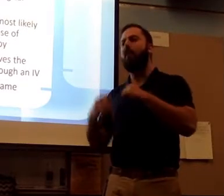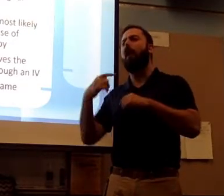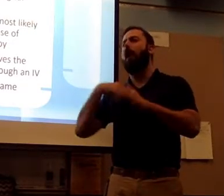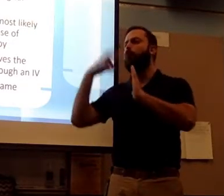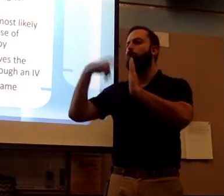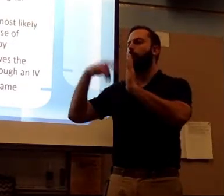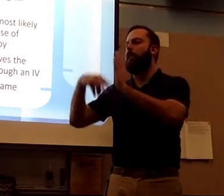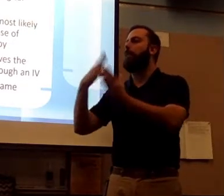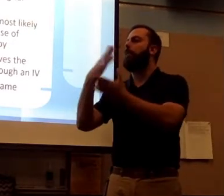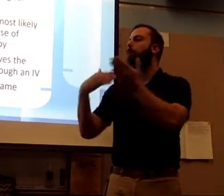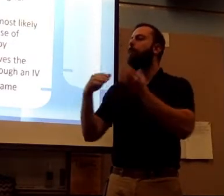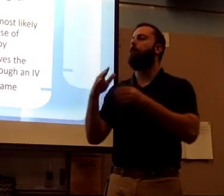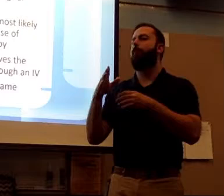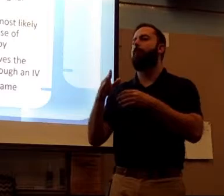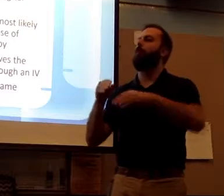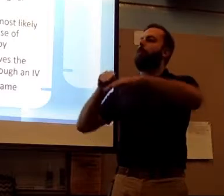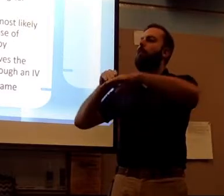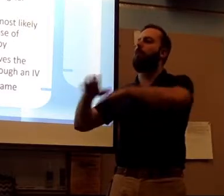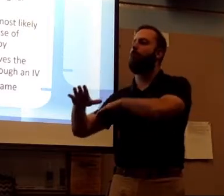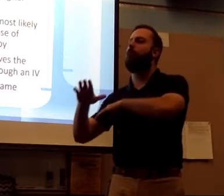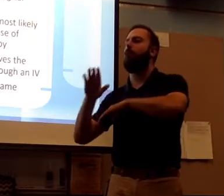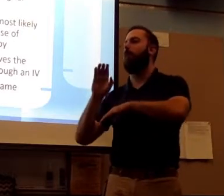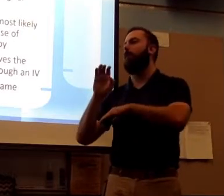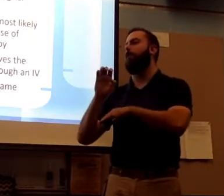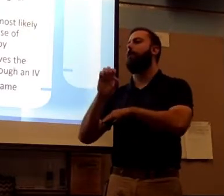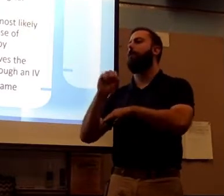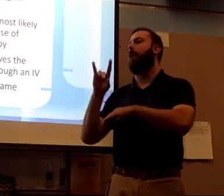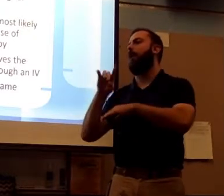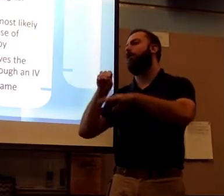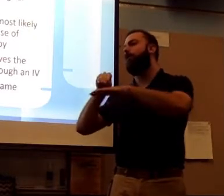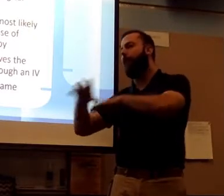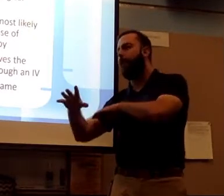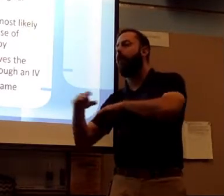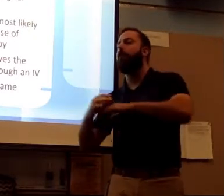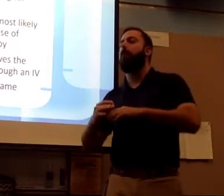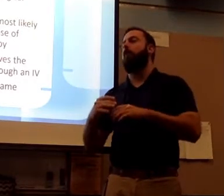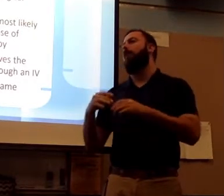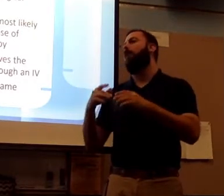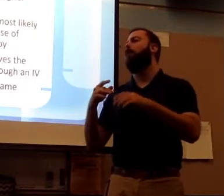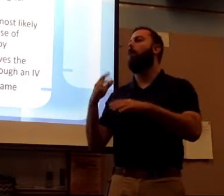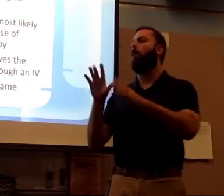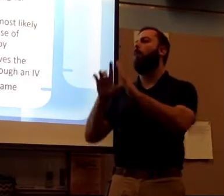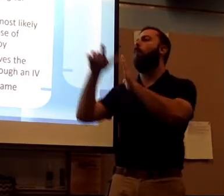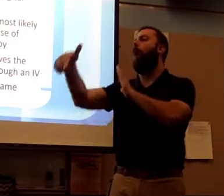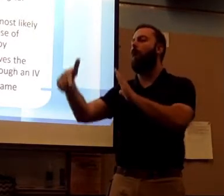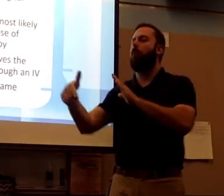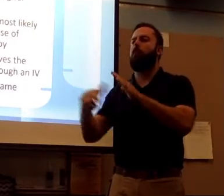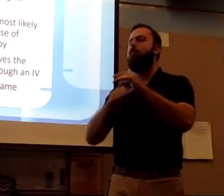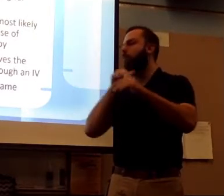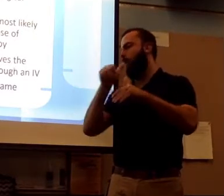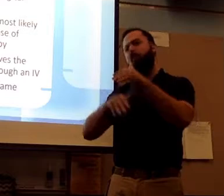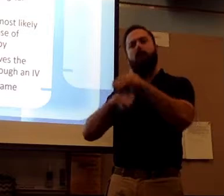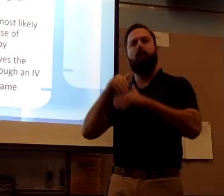side effects, and it's mostly just like you're uncomfortable for a while. You might, it just takes you a little bit. But to save somebody's